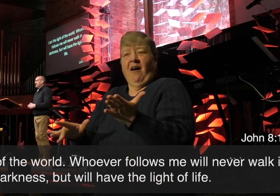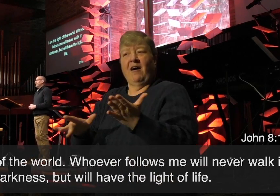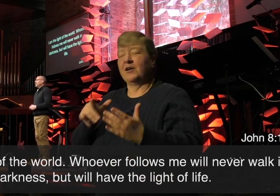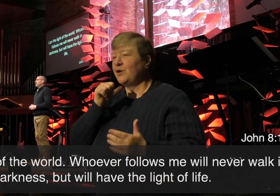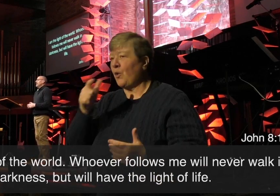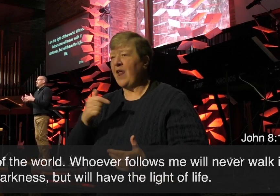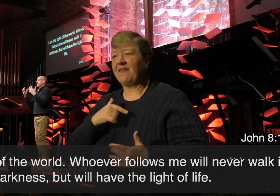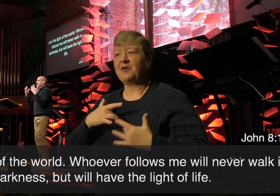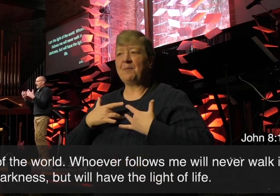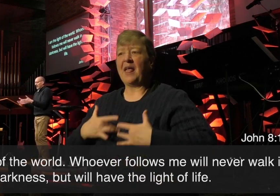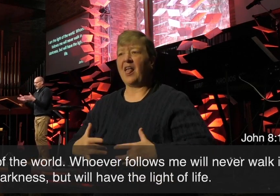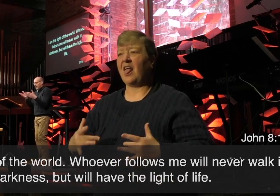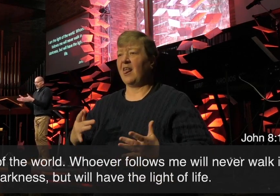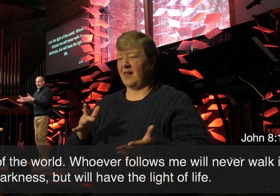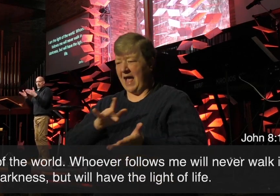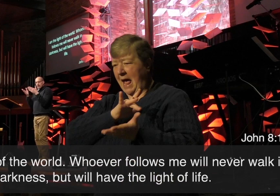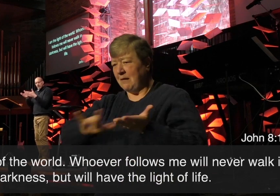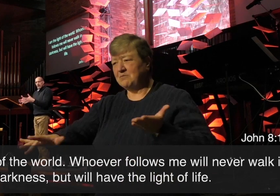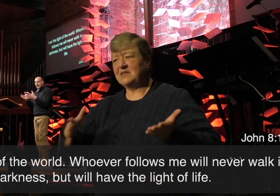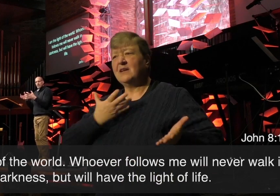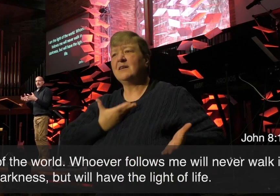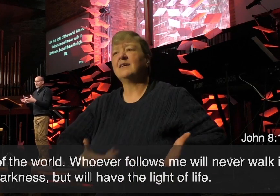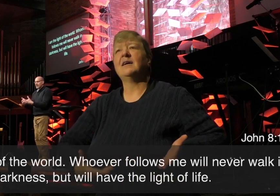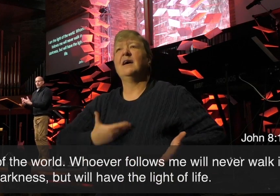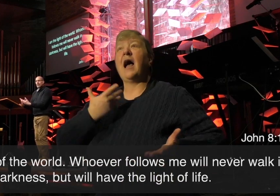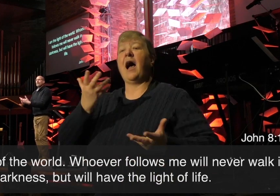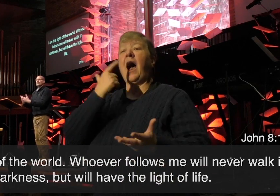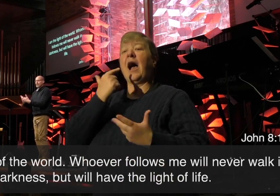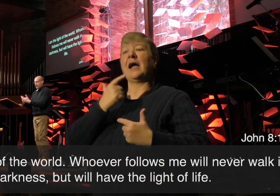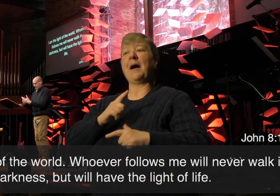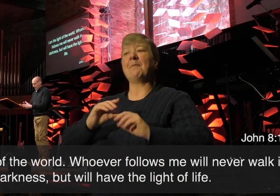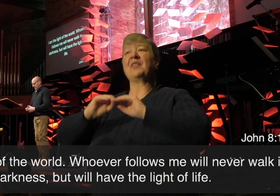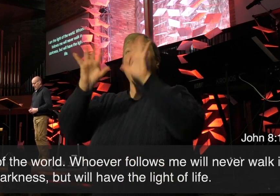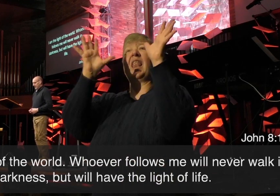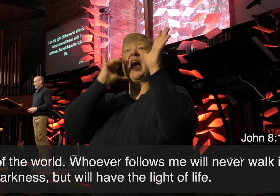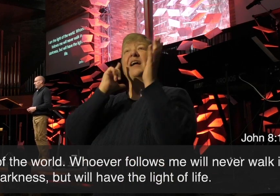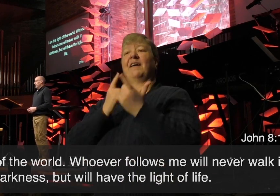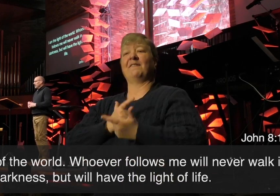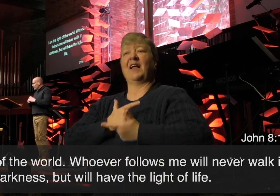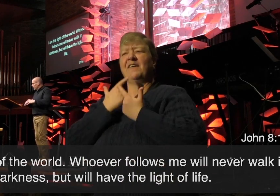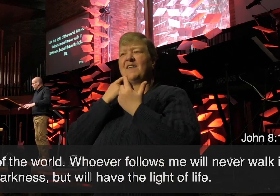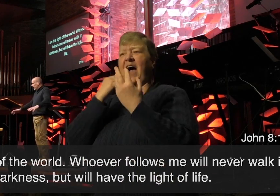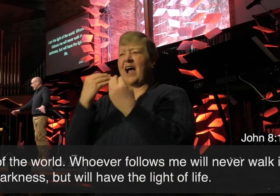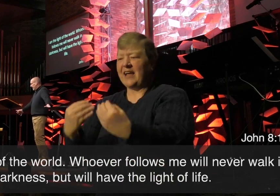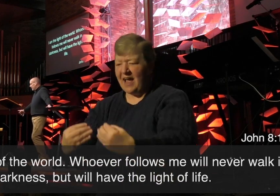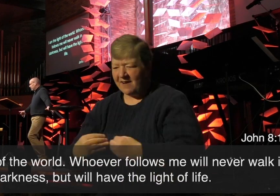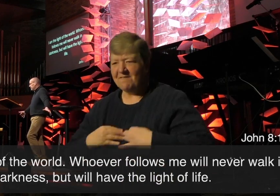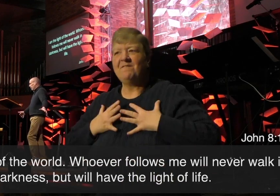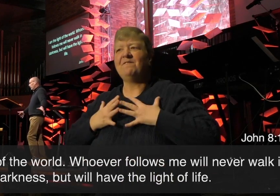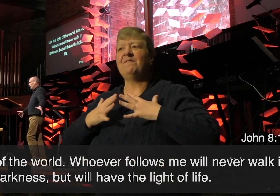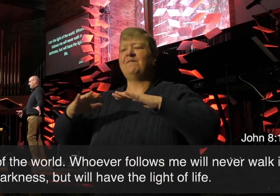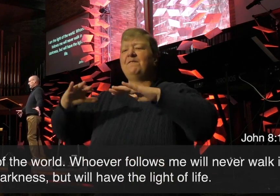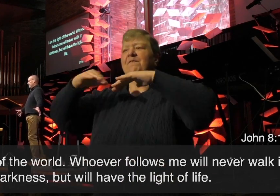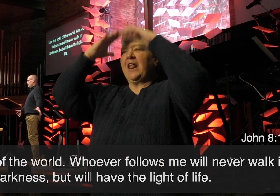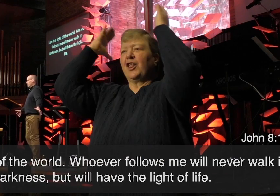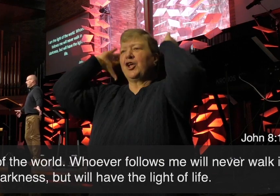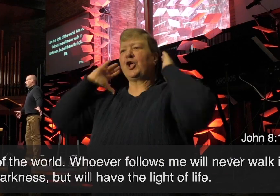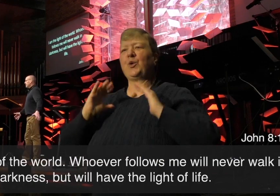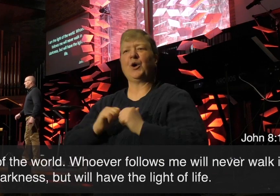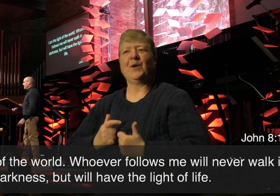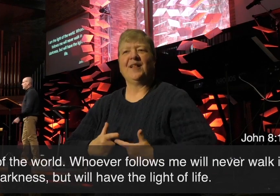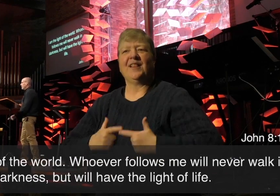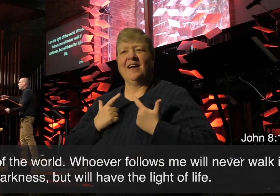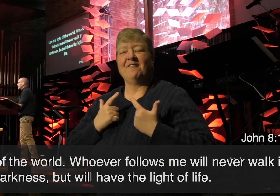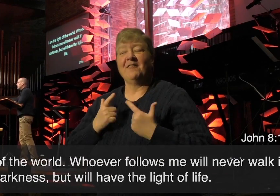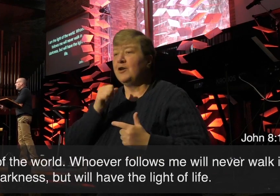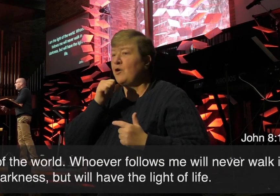to be empty anymore because I am the light of life and I can fill you with life. You do not have to be hopeless anymore